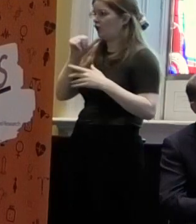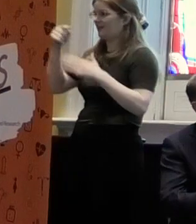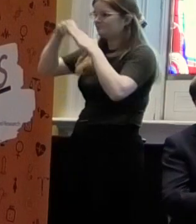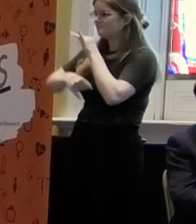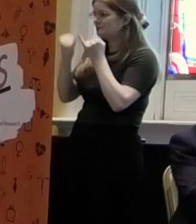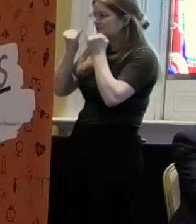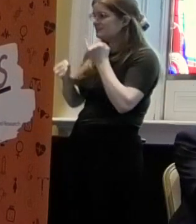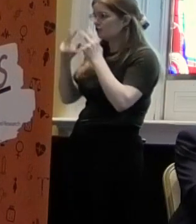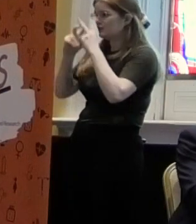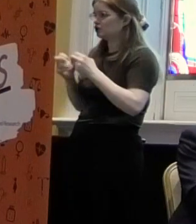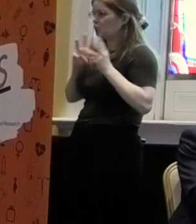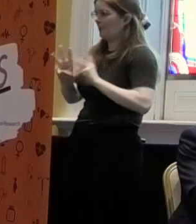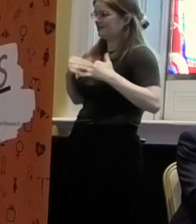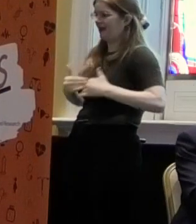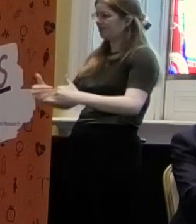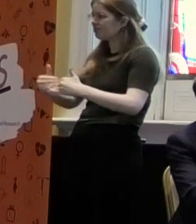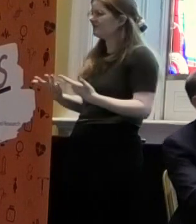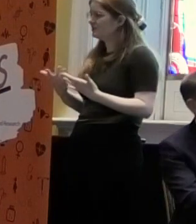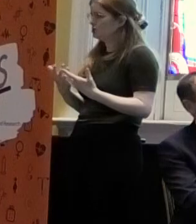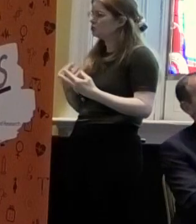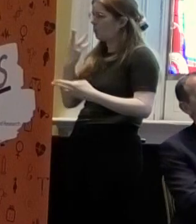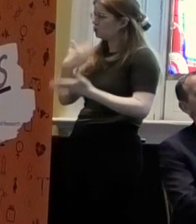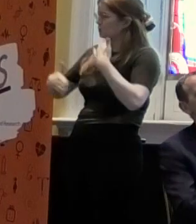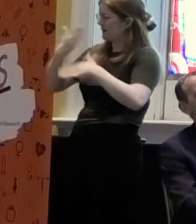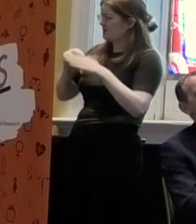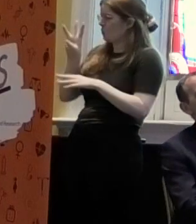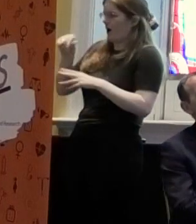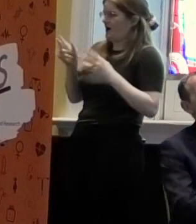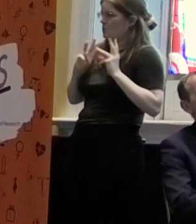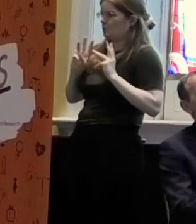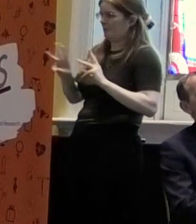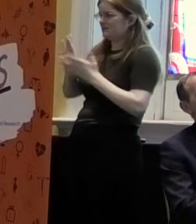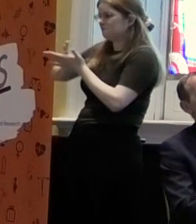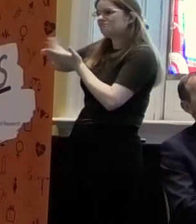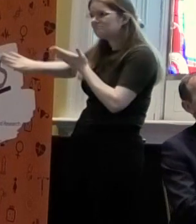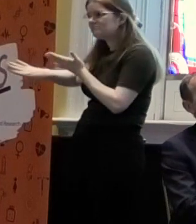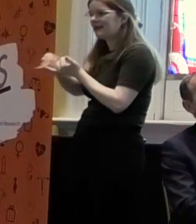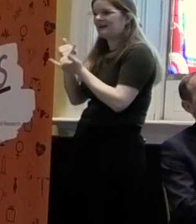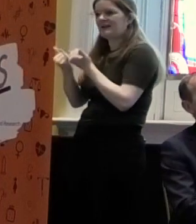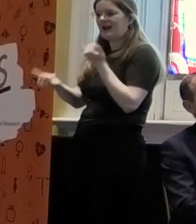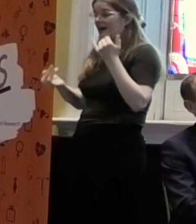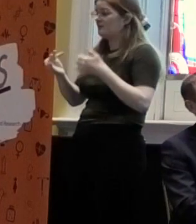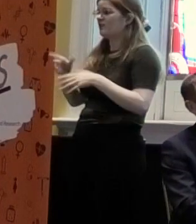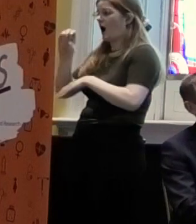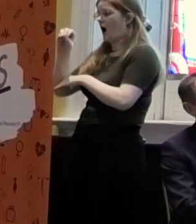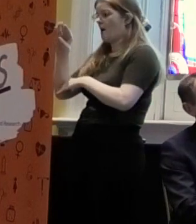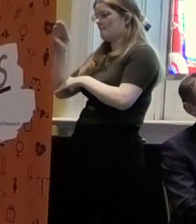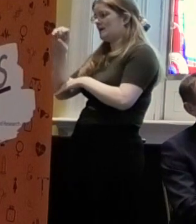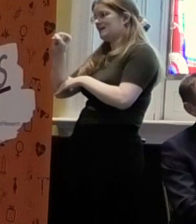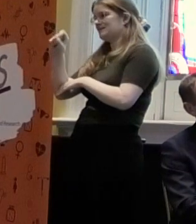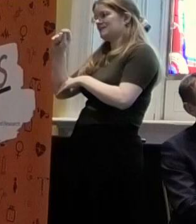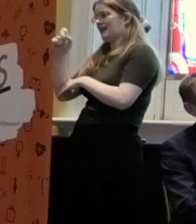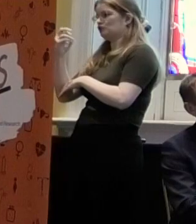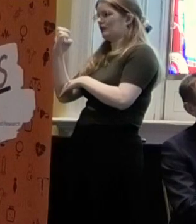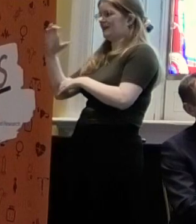you, but could I ask you to pass up the mic? Thank you. I suppose in terms of obstetrics as a practice, looking